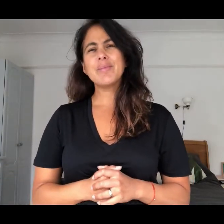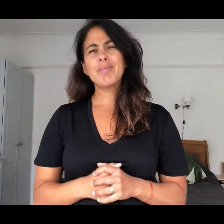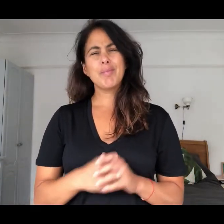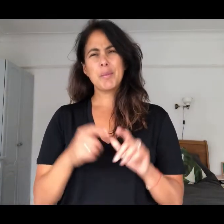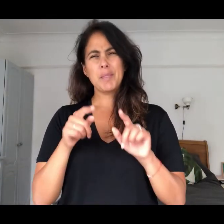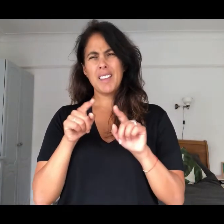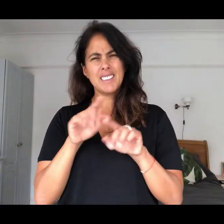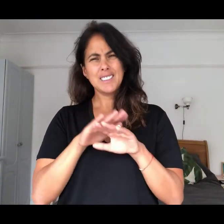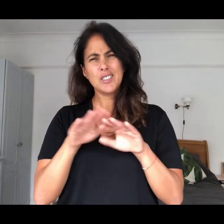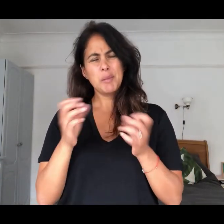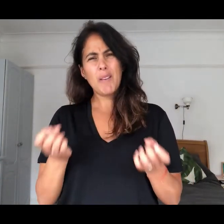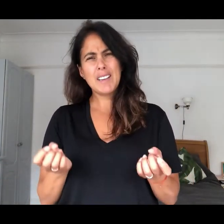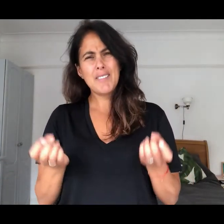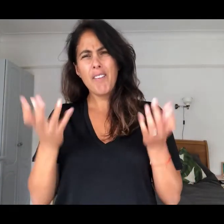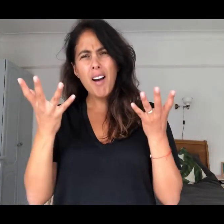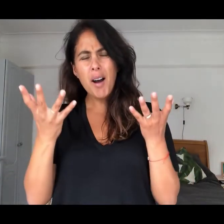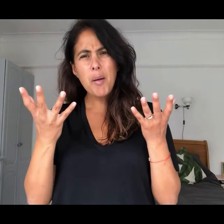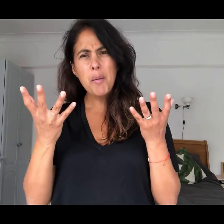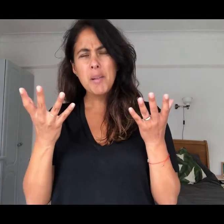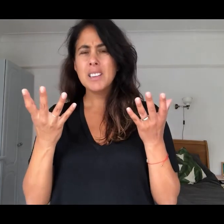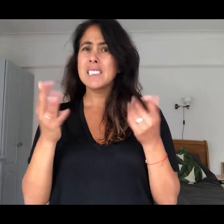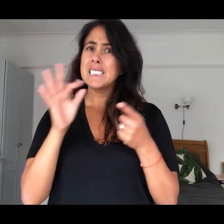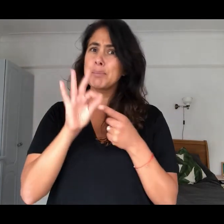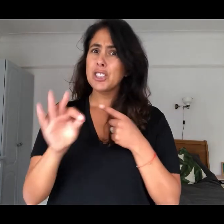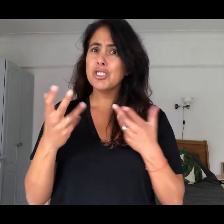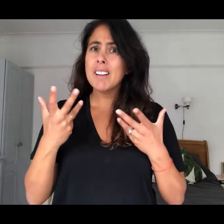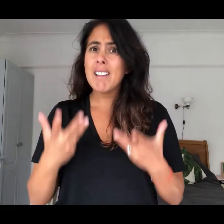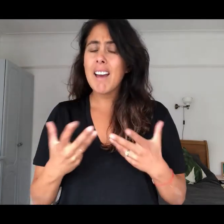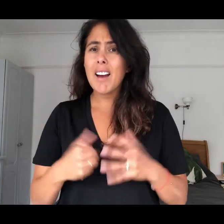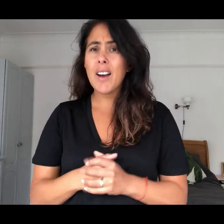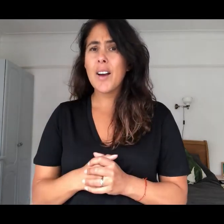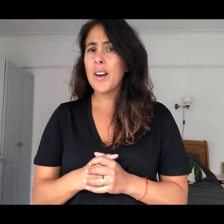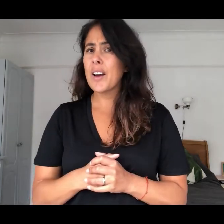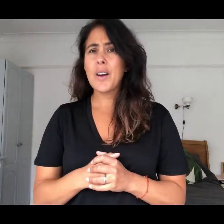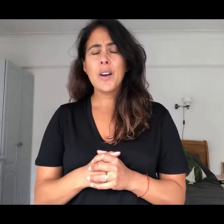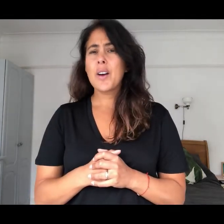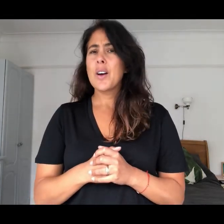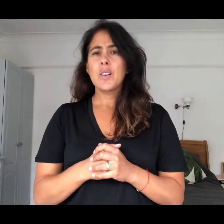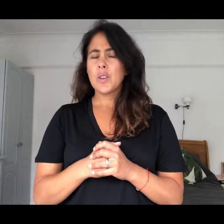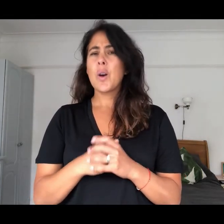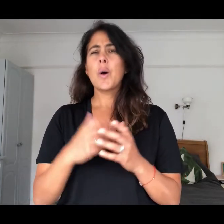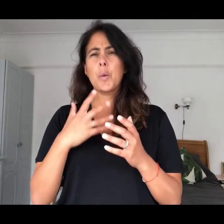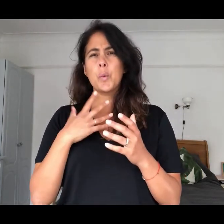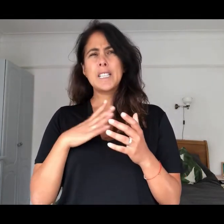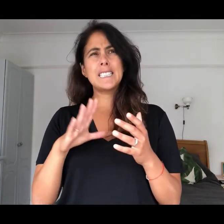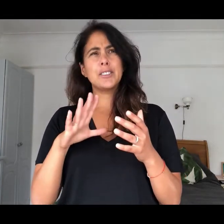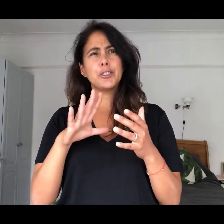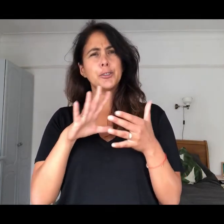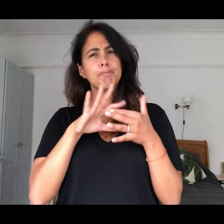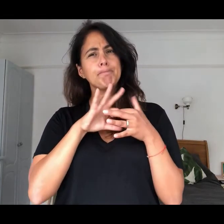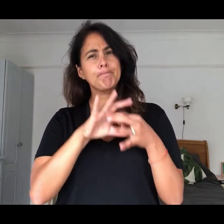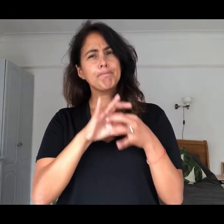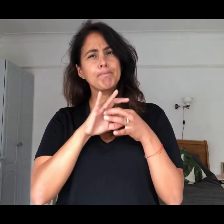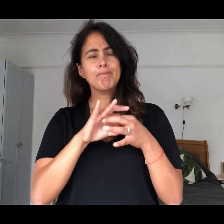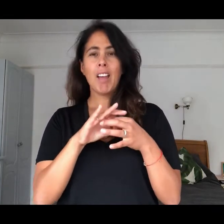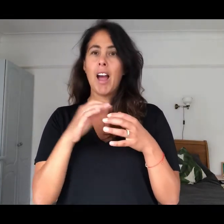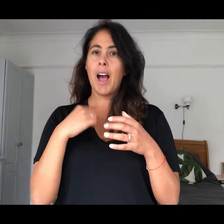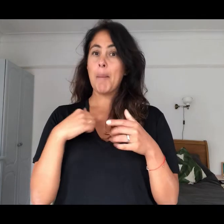say this is not about keeping up, especially not now. This is about building bridges.